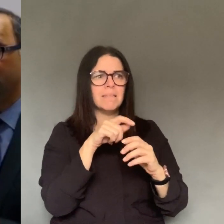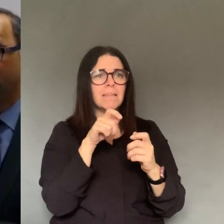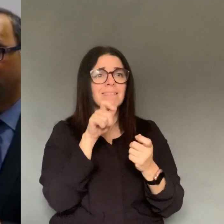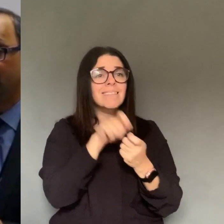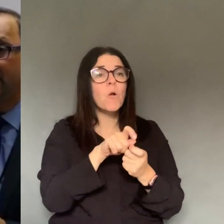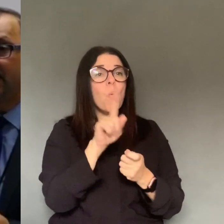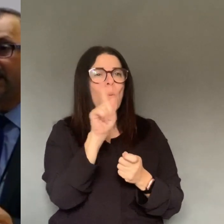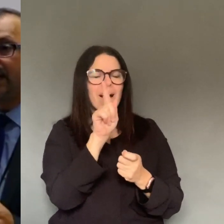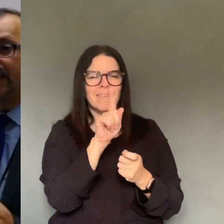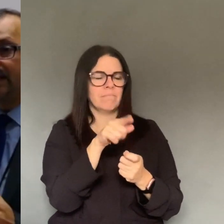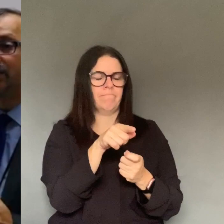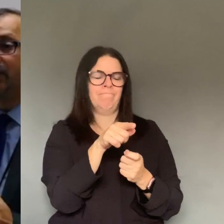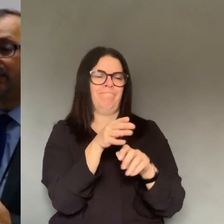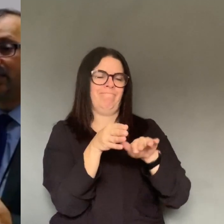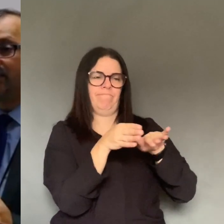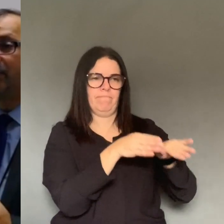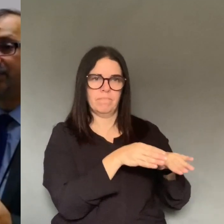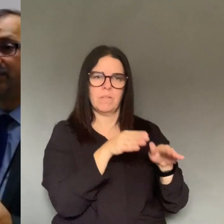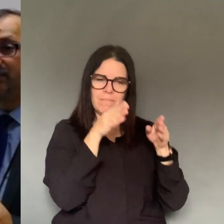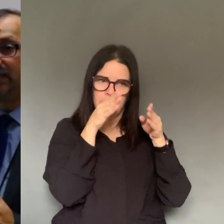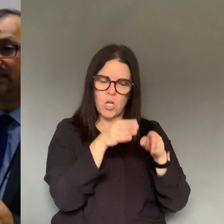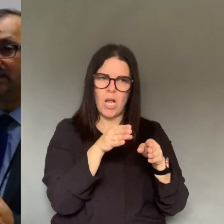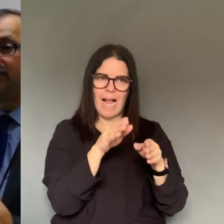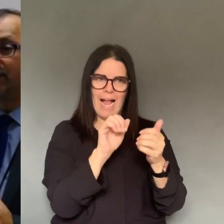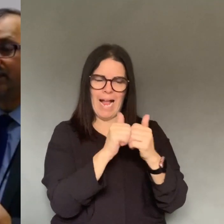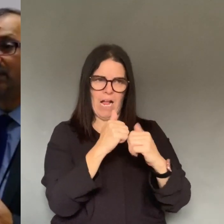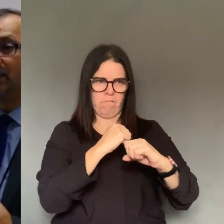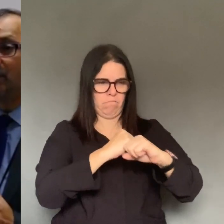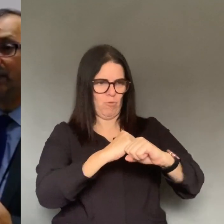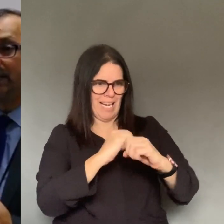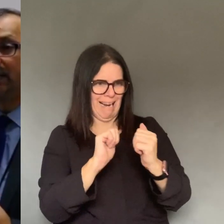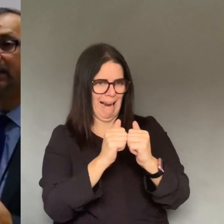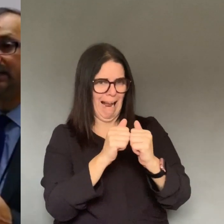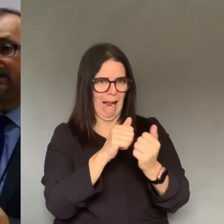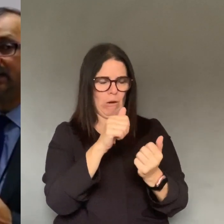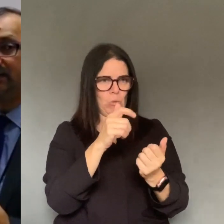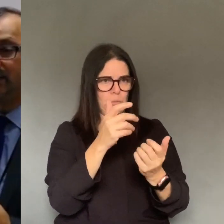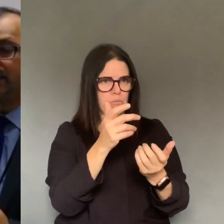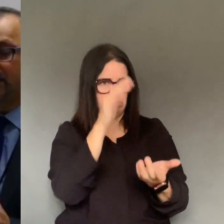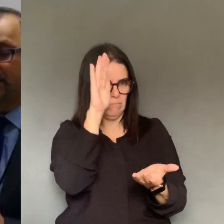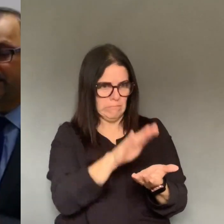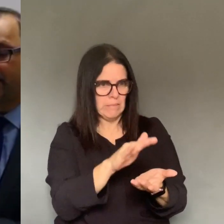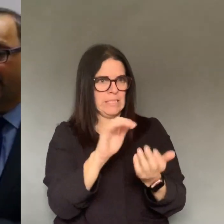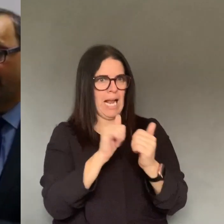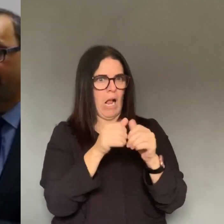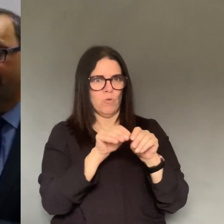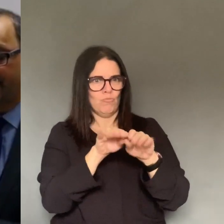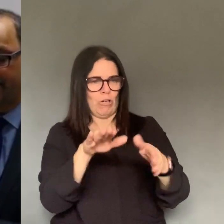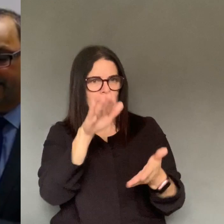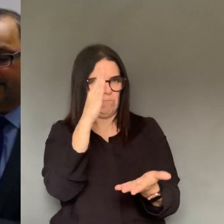losing their lives, and that's what our focus should be instead of focusing on where these individuals are.